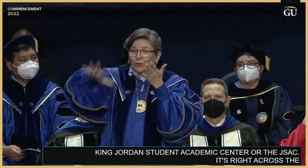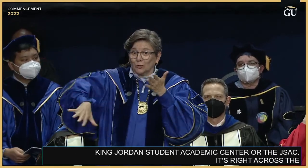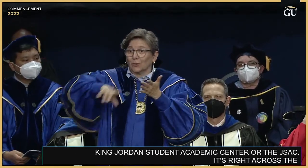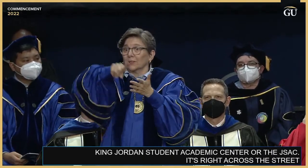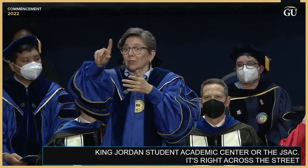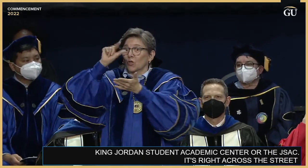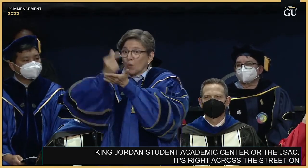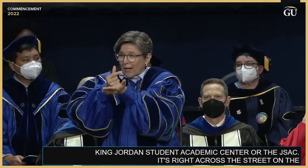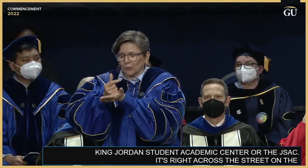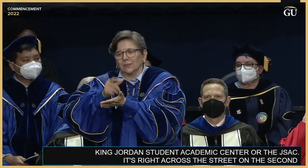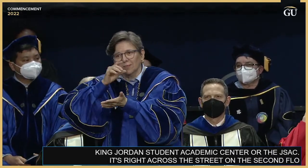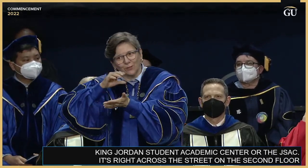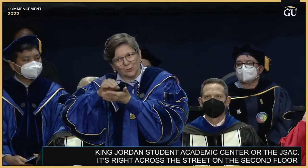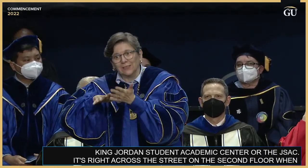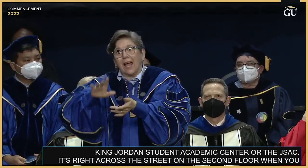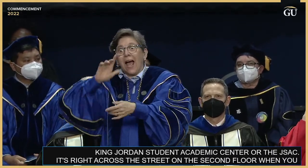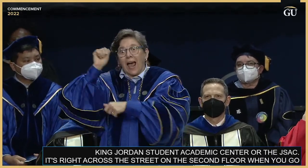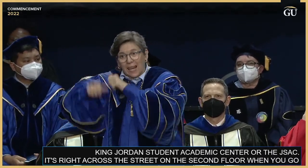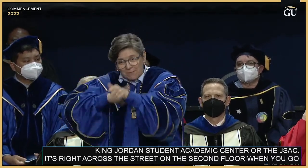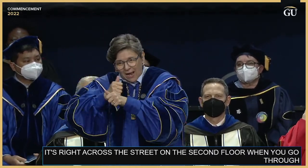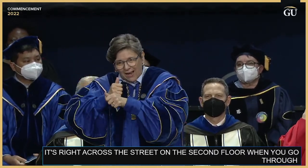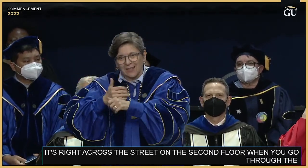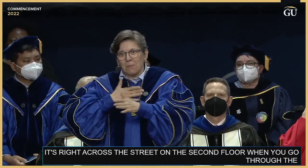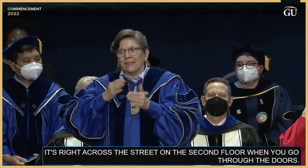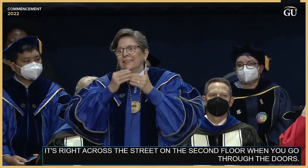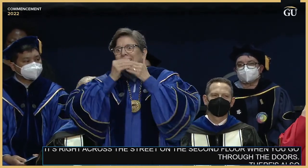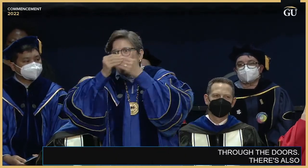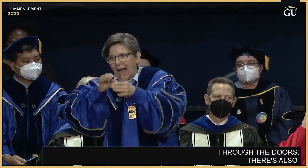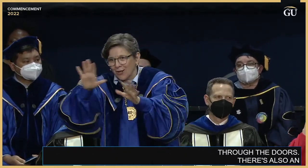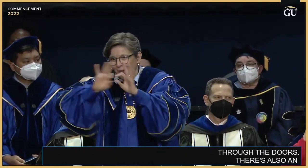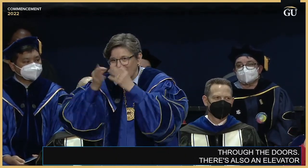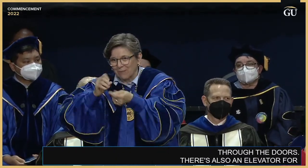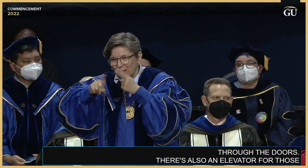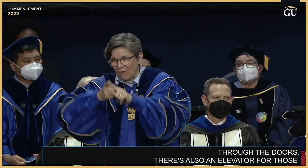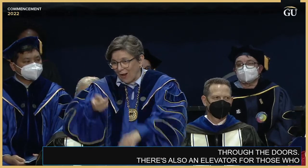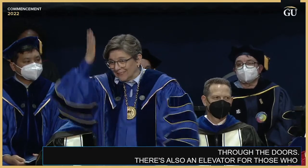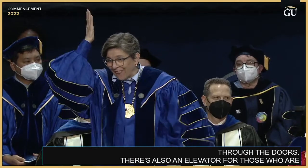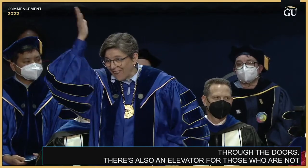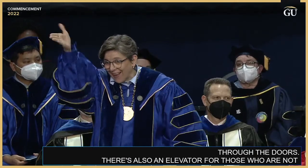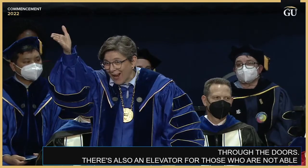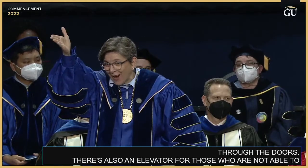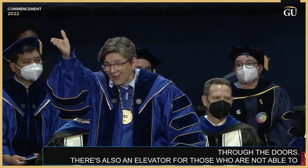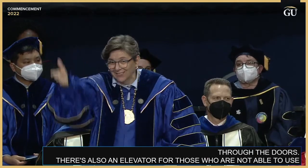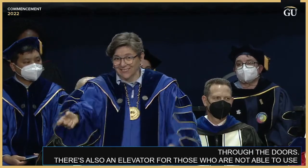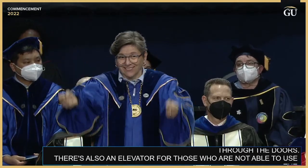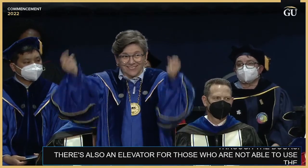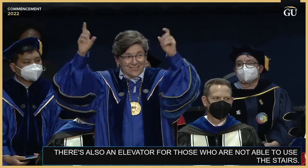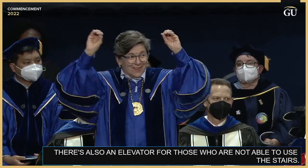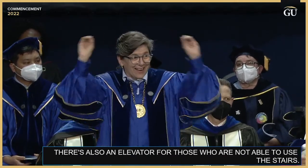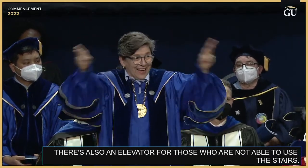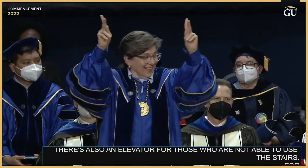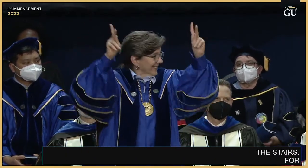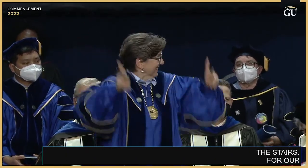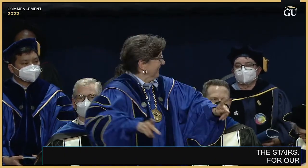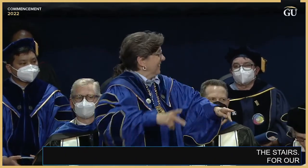use the stairs. So for our graduates, now about calling you alumni, please guide your family members over there, and we'll see you there.